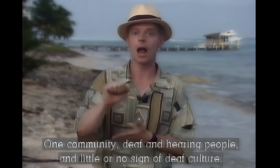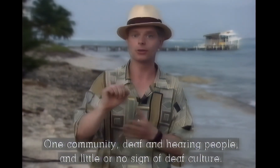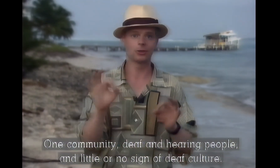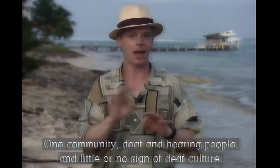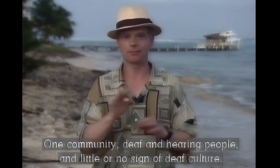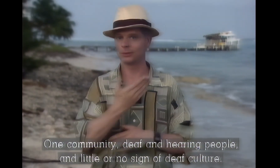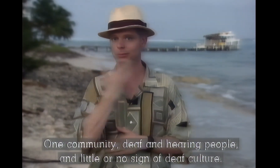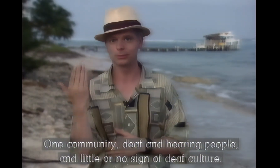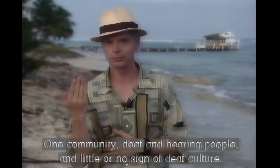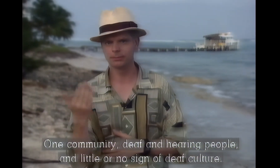deaf culture.